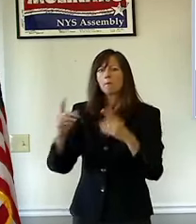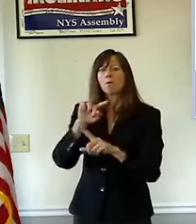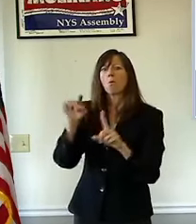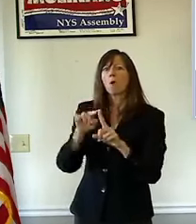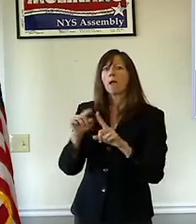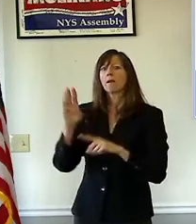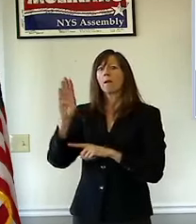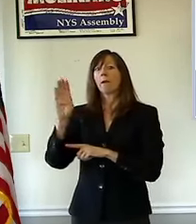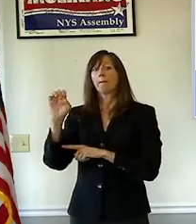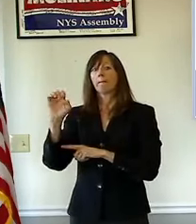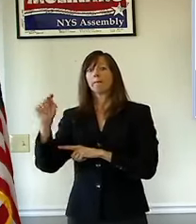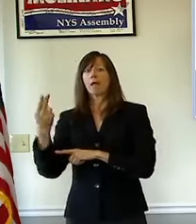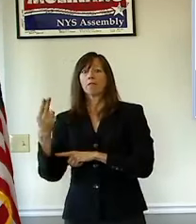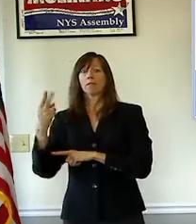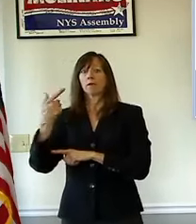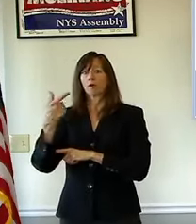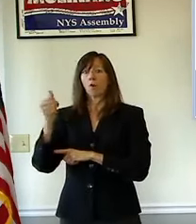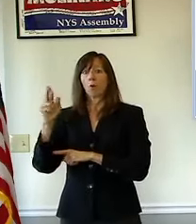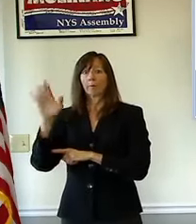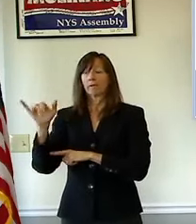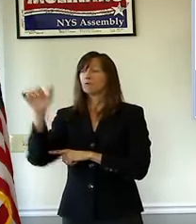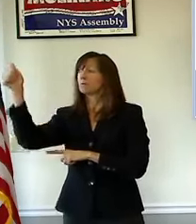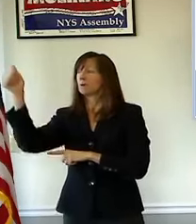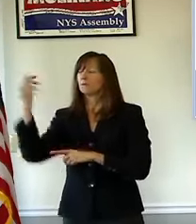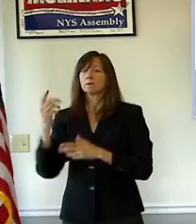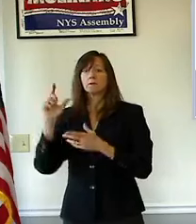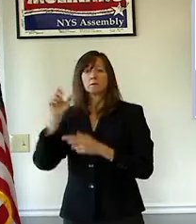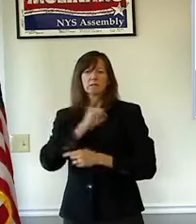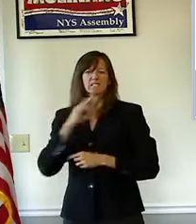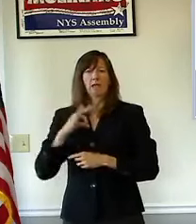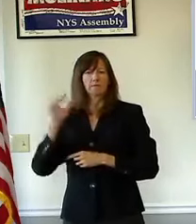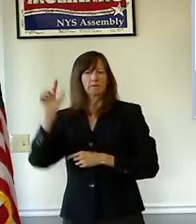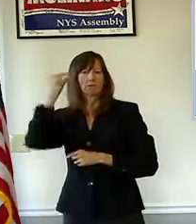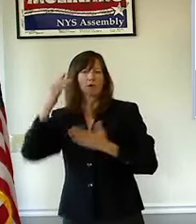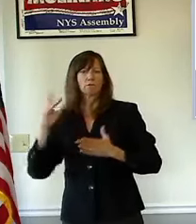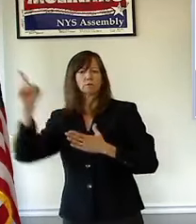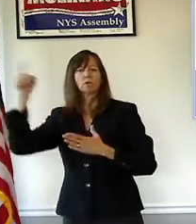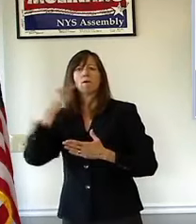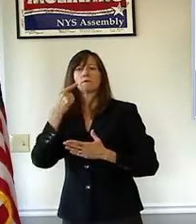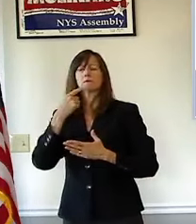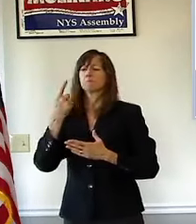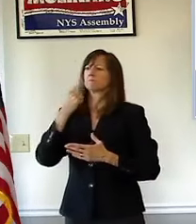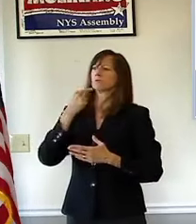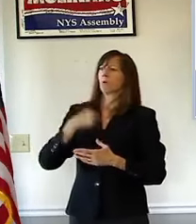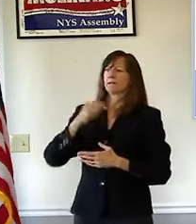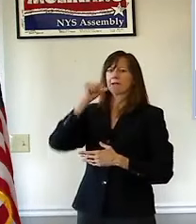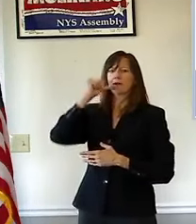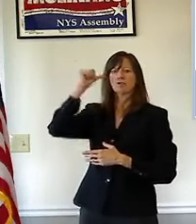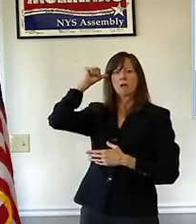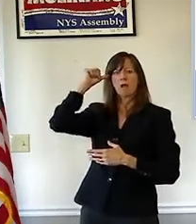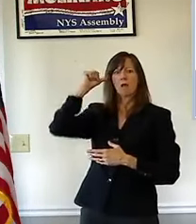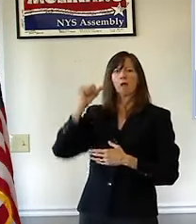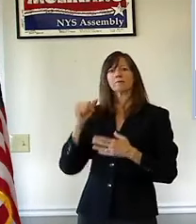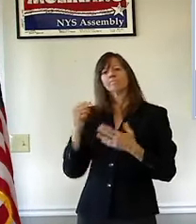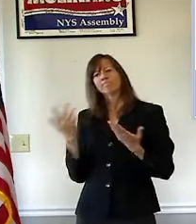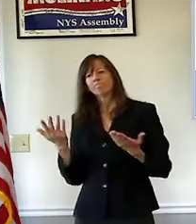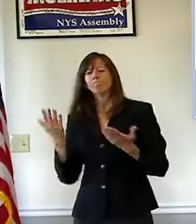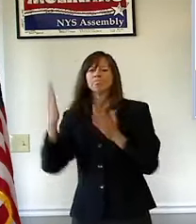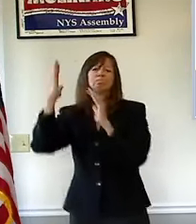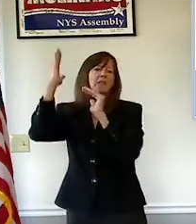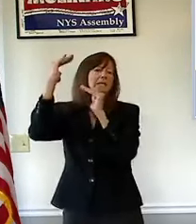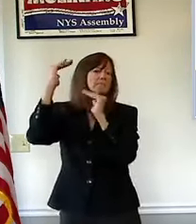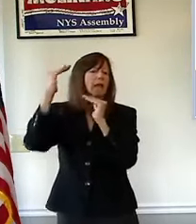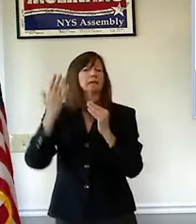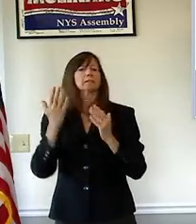Garvey said to us in these calls, in the call yesterday, that it was expected that guidance for those businesses would be